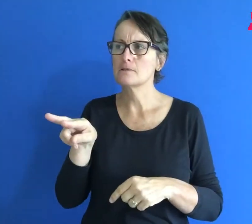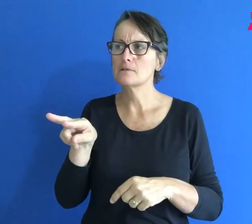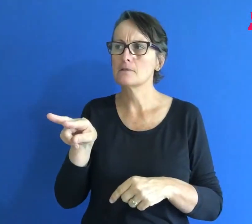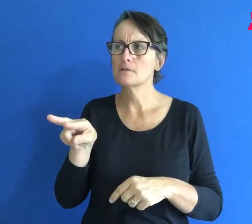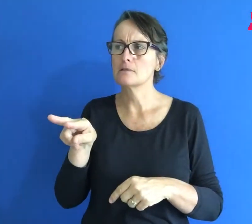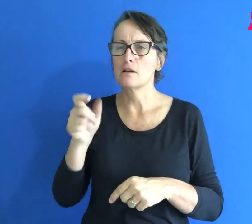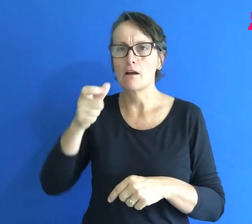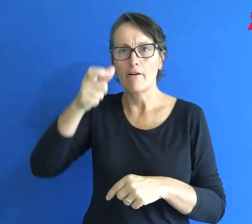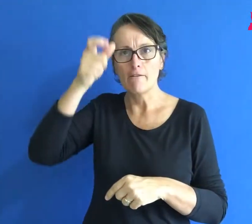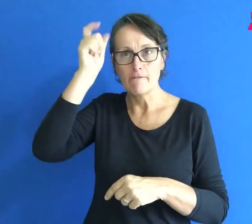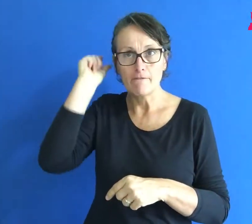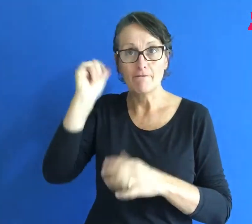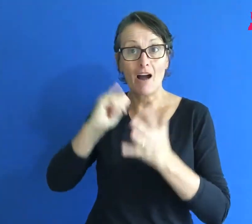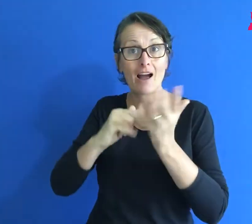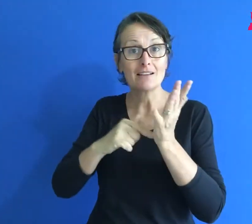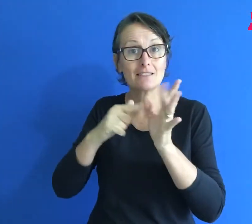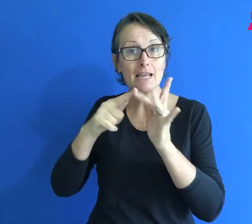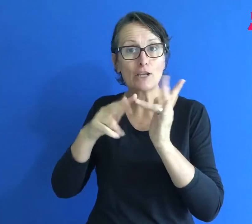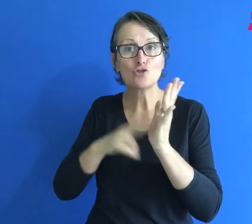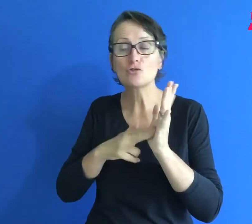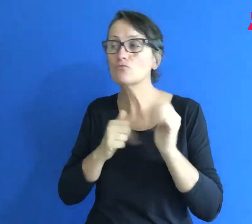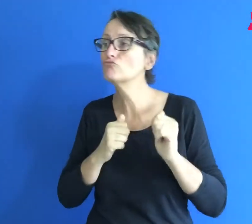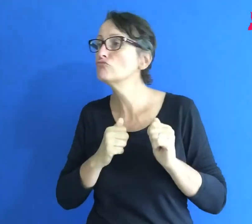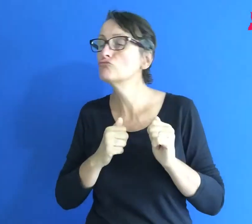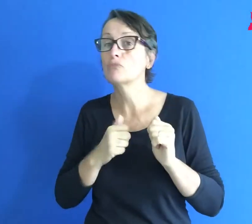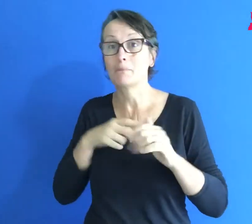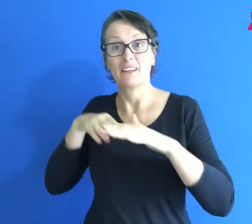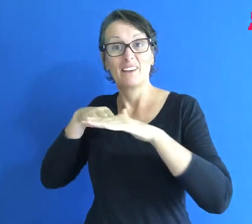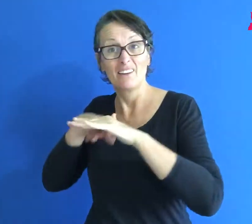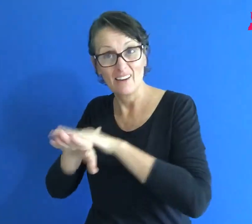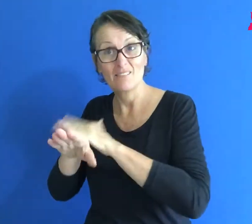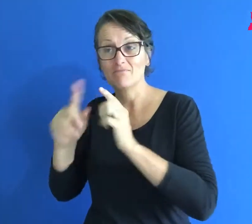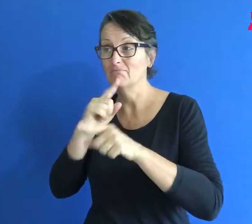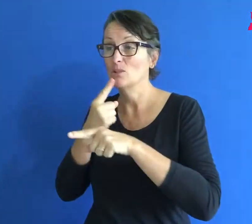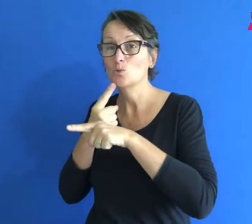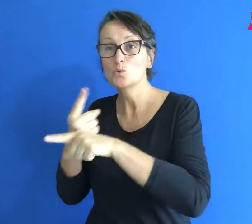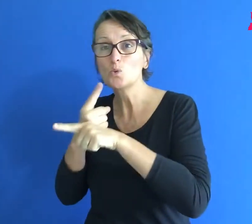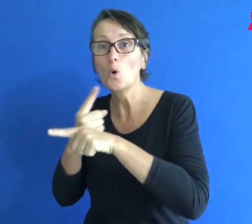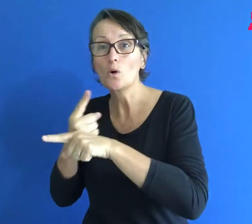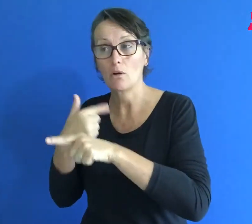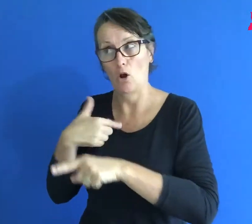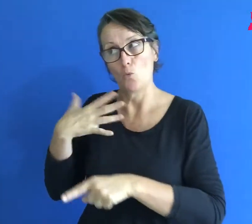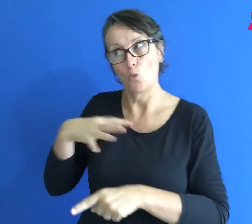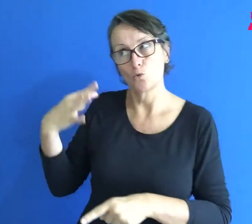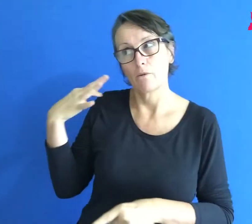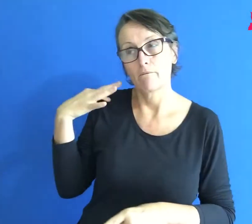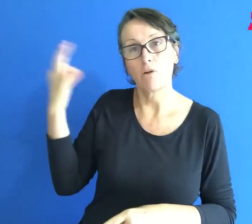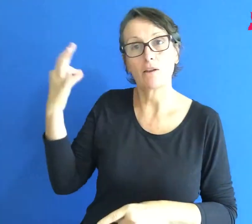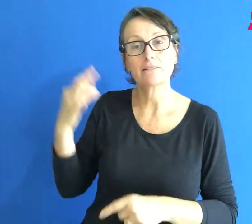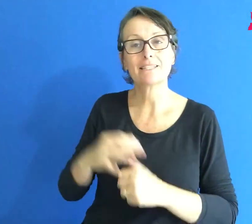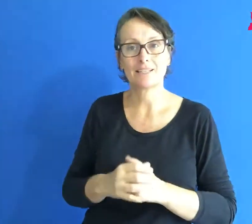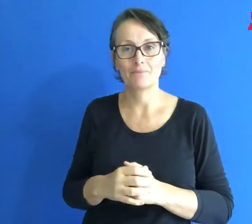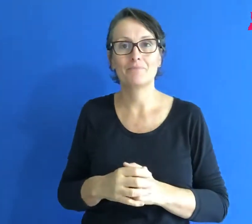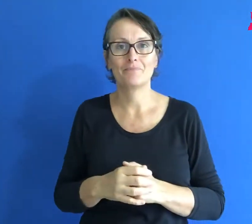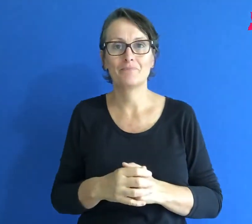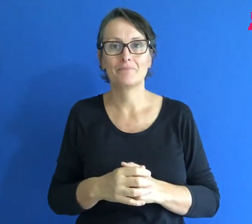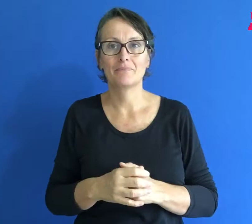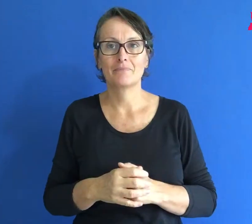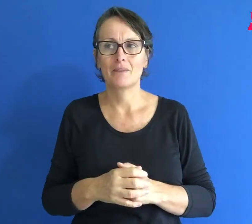thought, I wonder what that's like. And I walked in. What do you think was the appeal? Once you went in and you spoke to him and you saw the trucks,